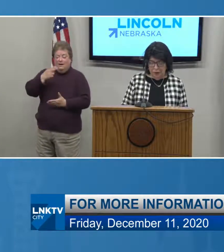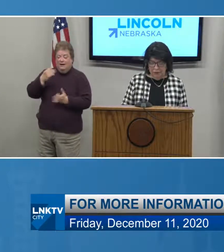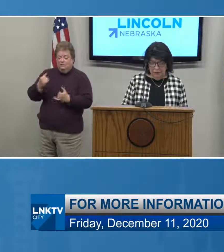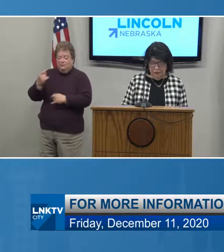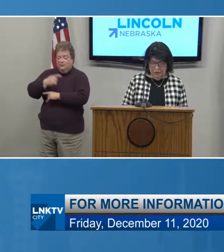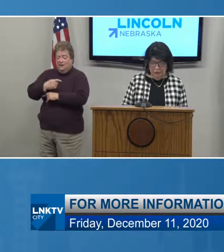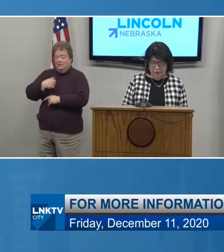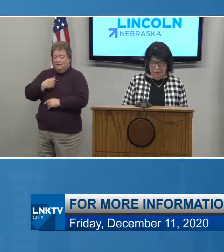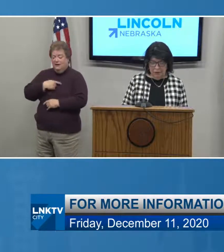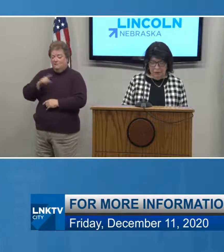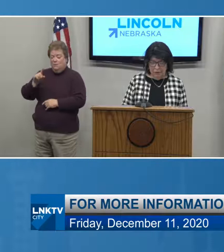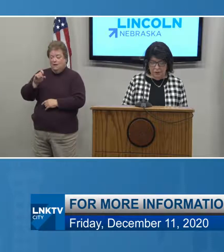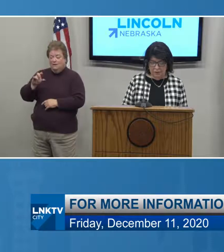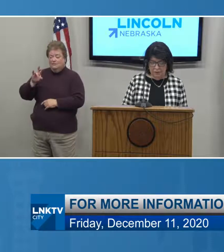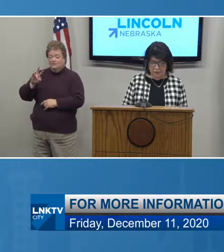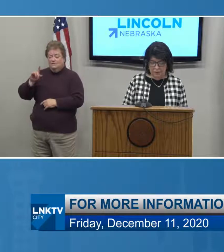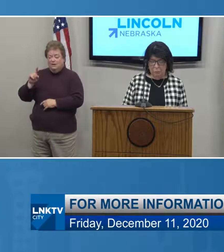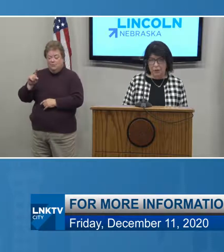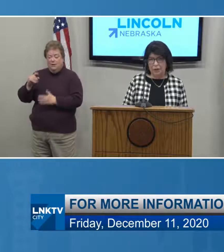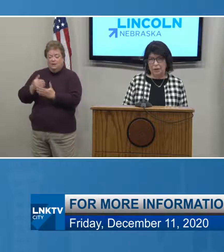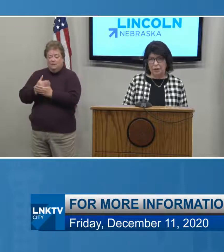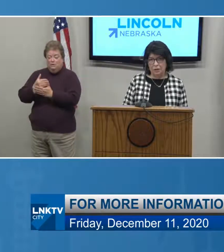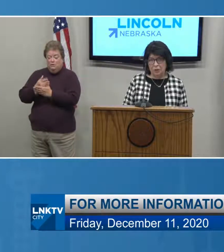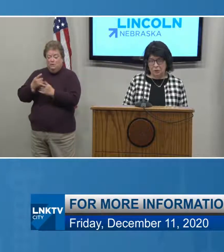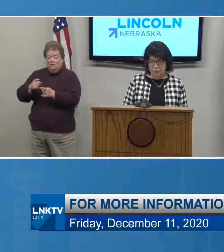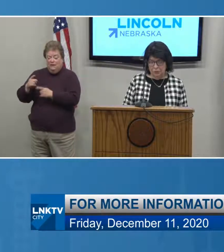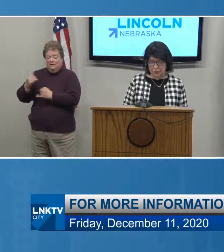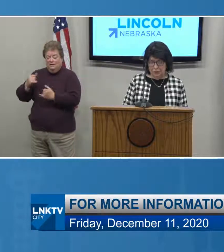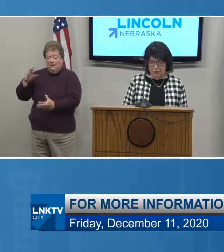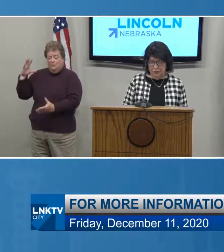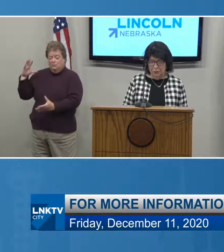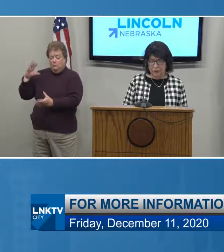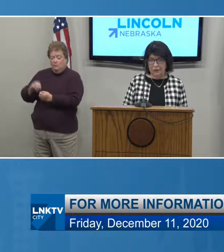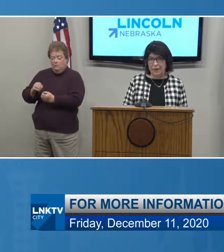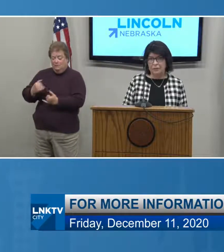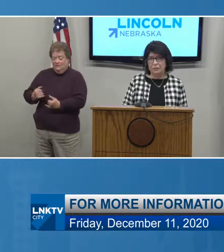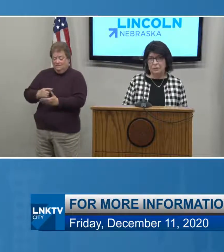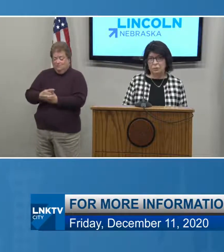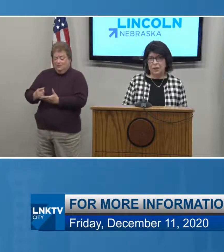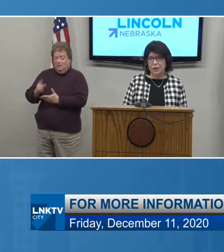reporting 171 new cases, bringing our total for the week to